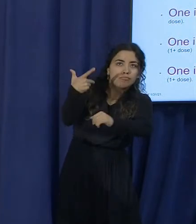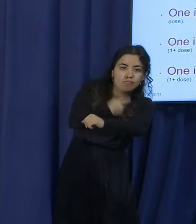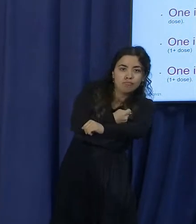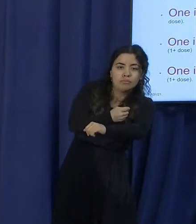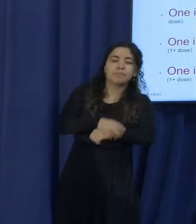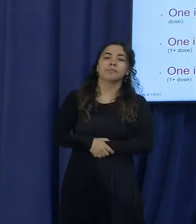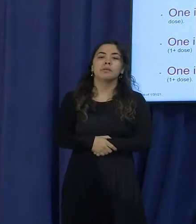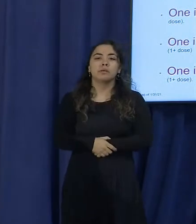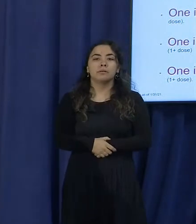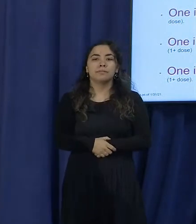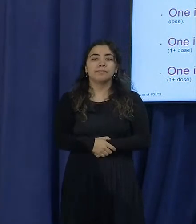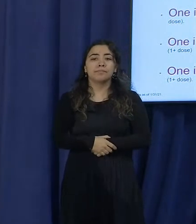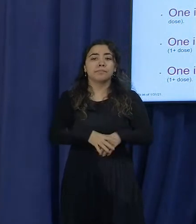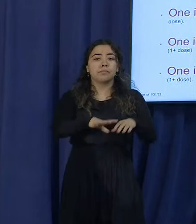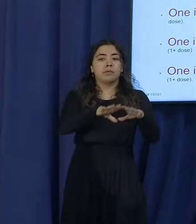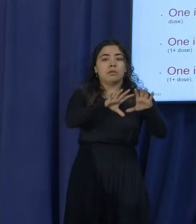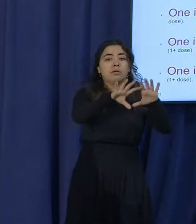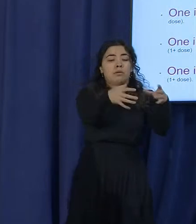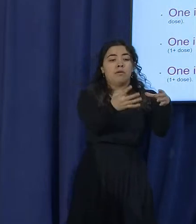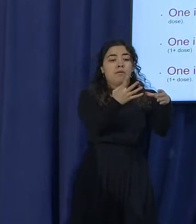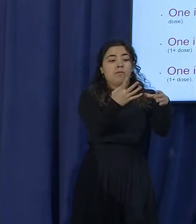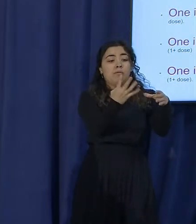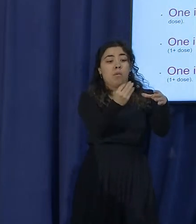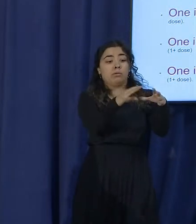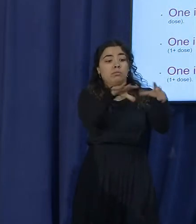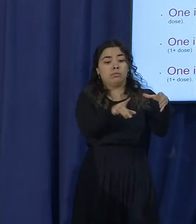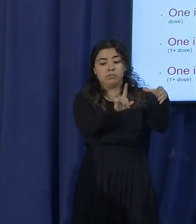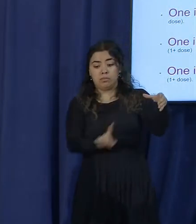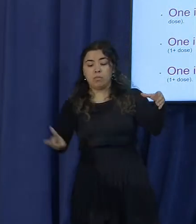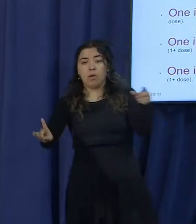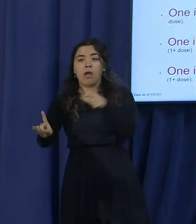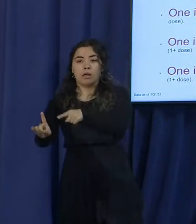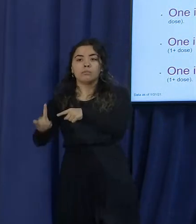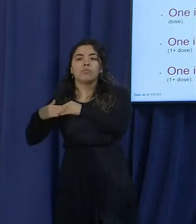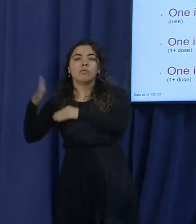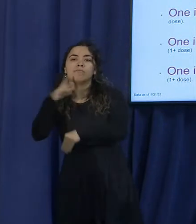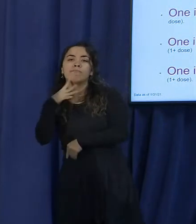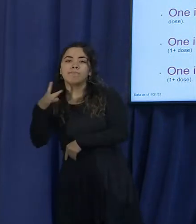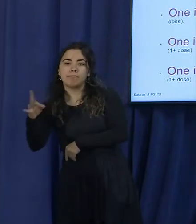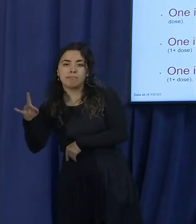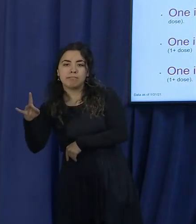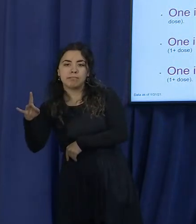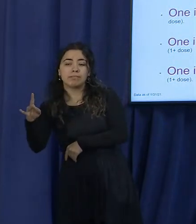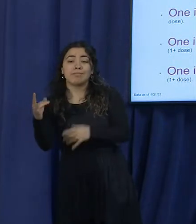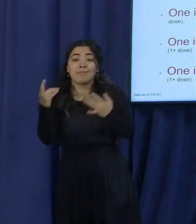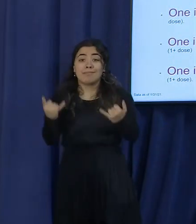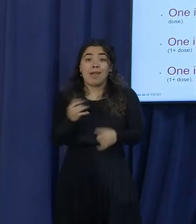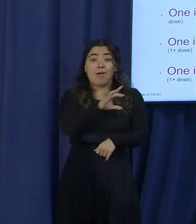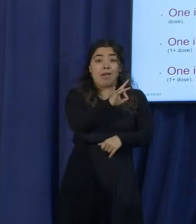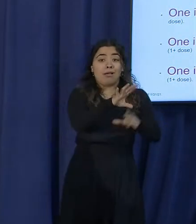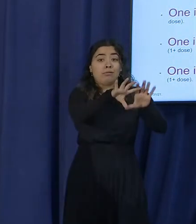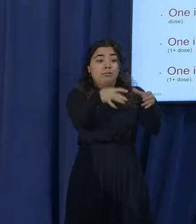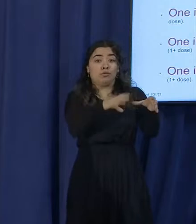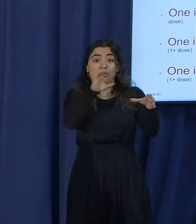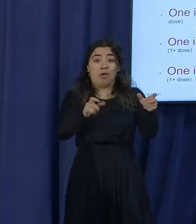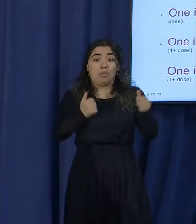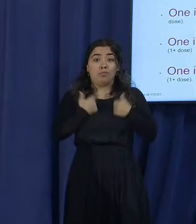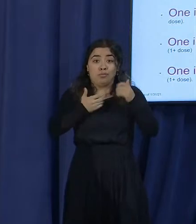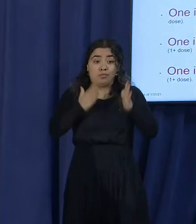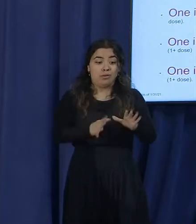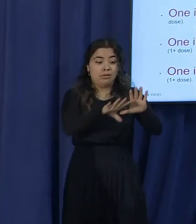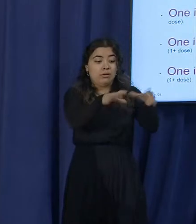residents. But I'm really pleased to say that 1 week into phase 1B, we're now up to 1 in 8 Chicago residents